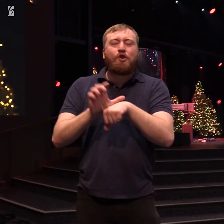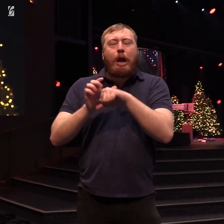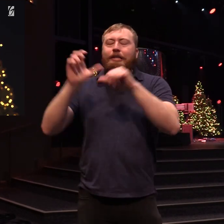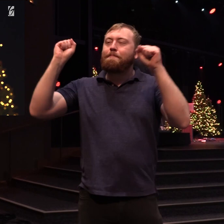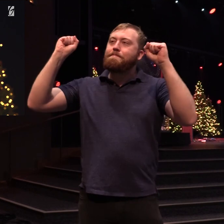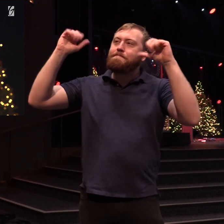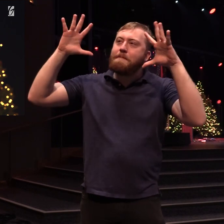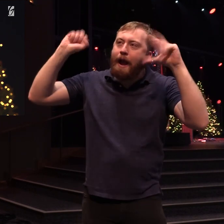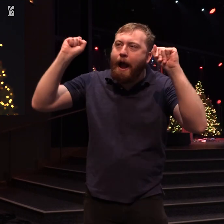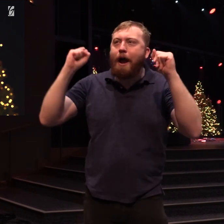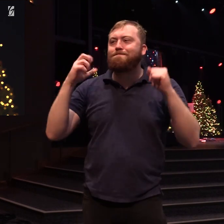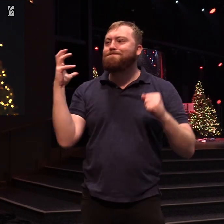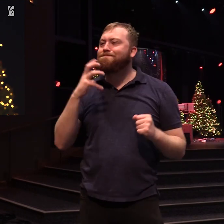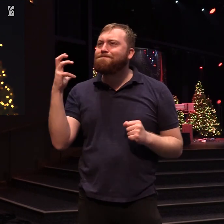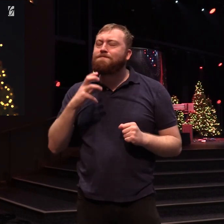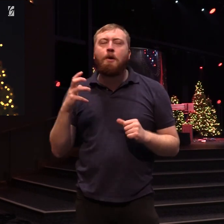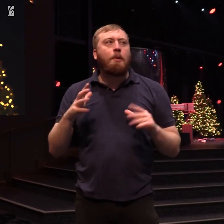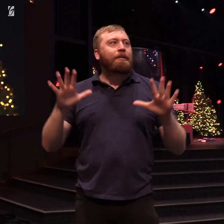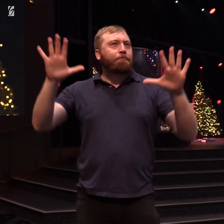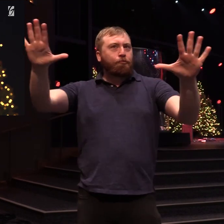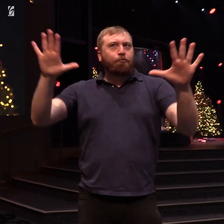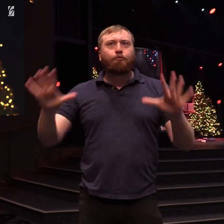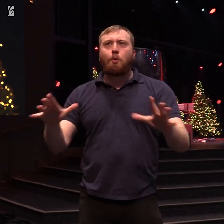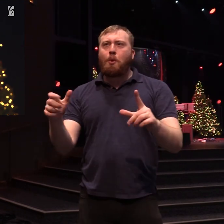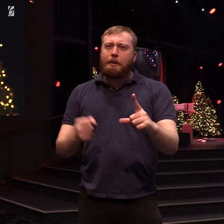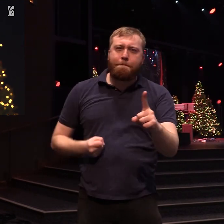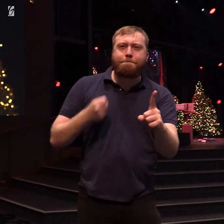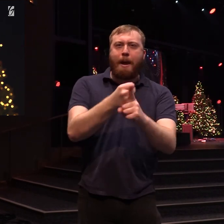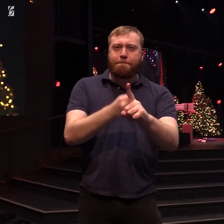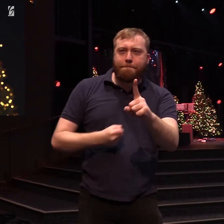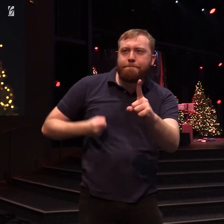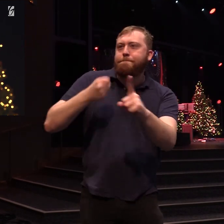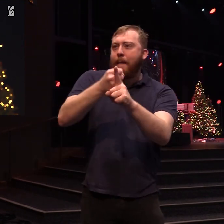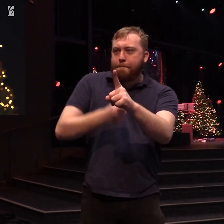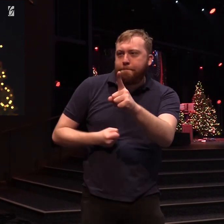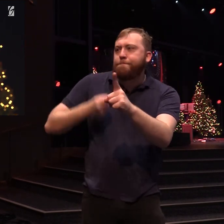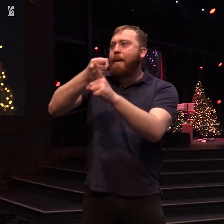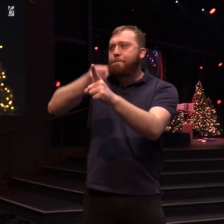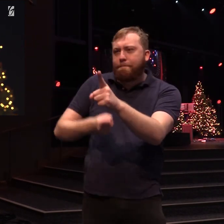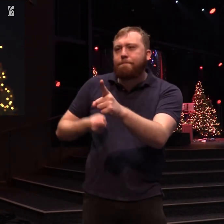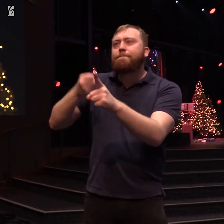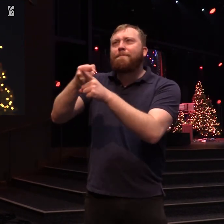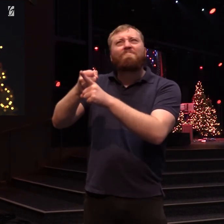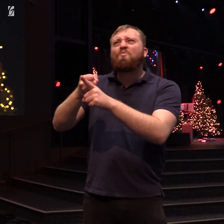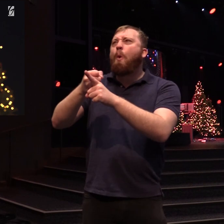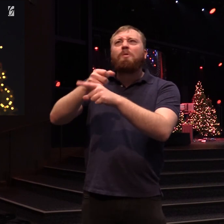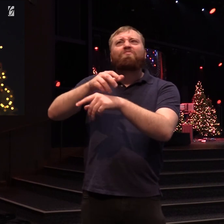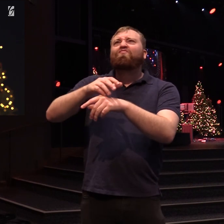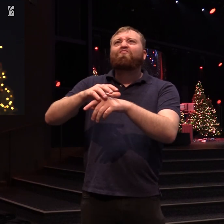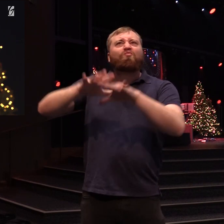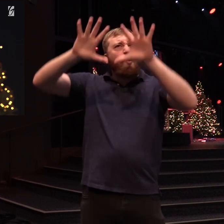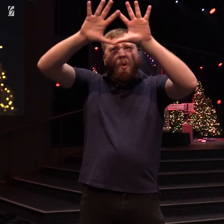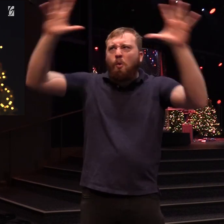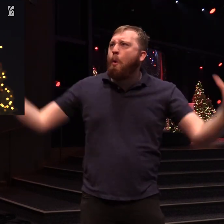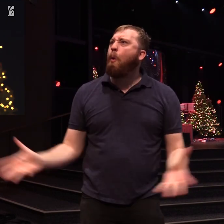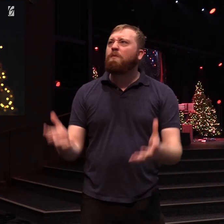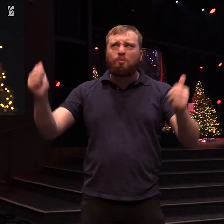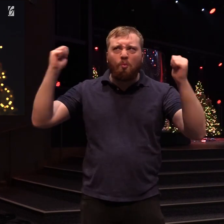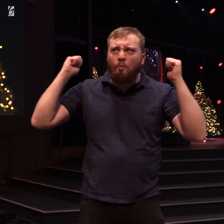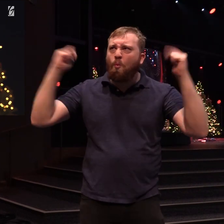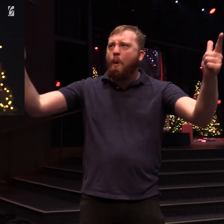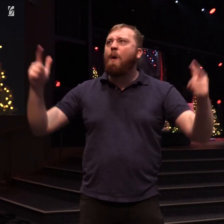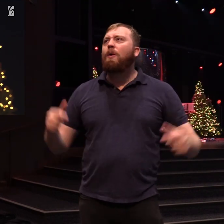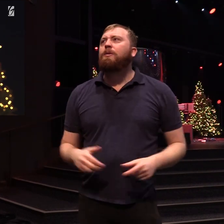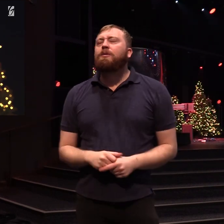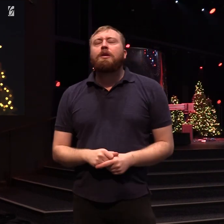the extraordinary impact that you're having all over the world. And I think